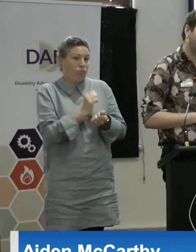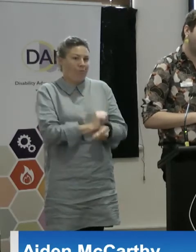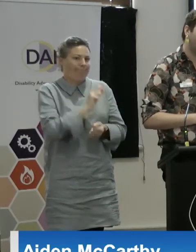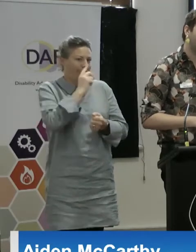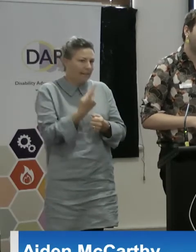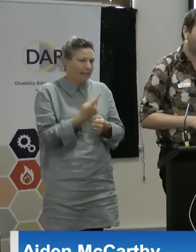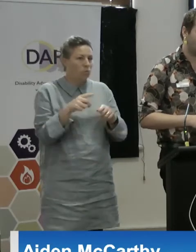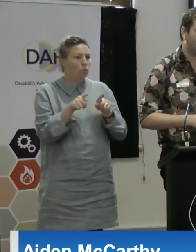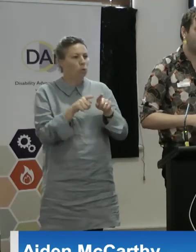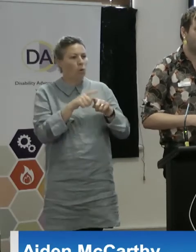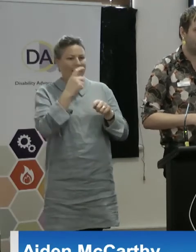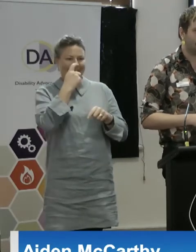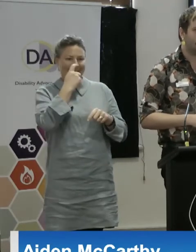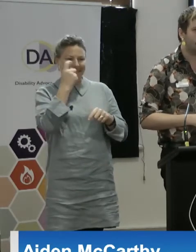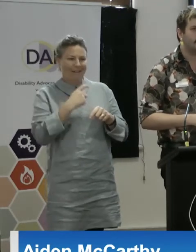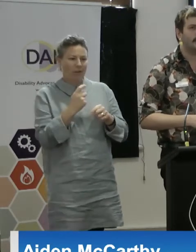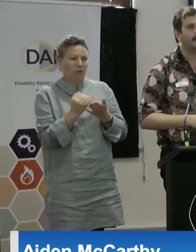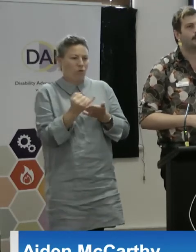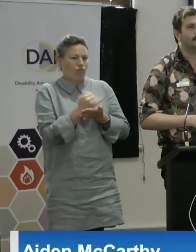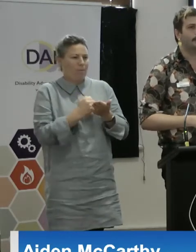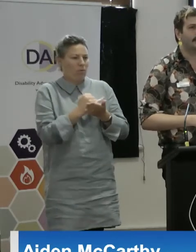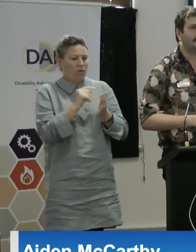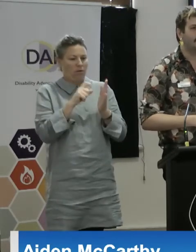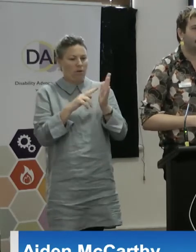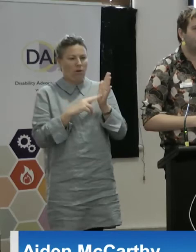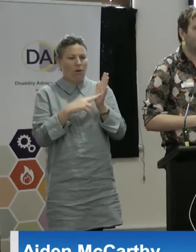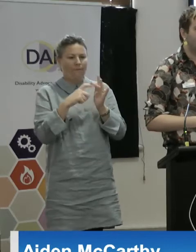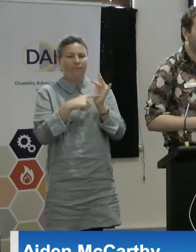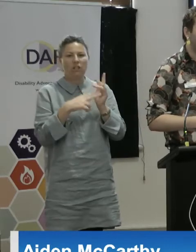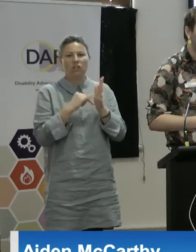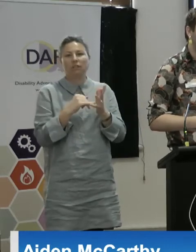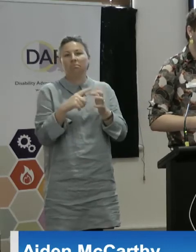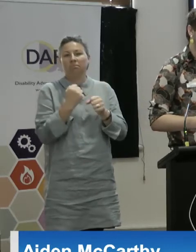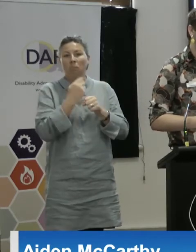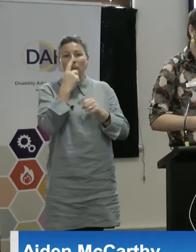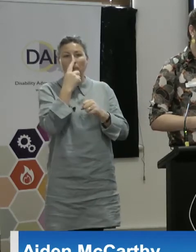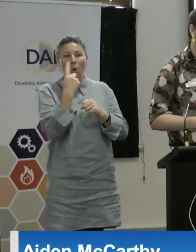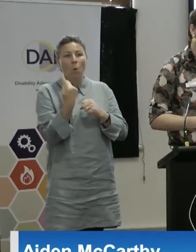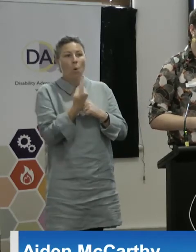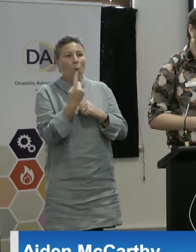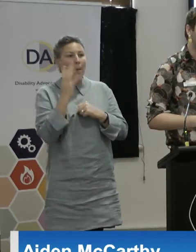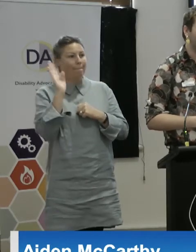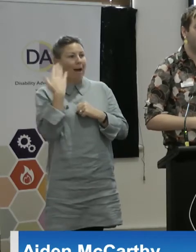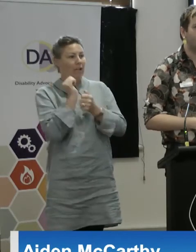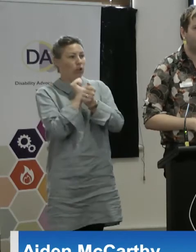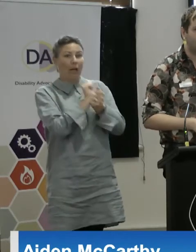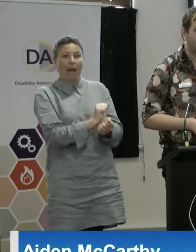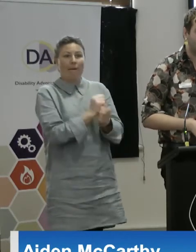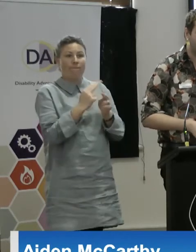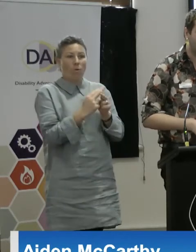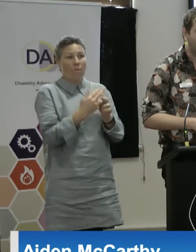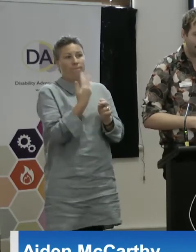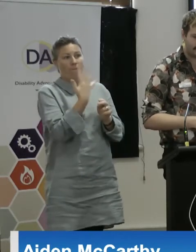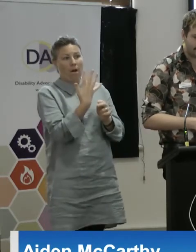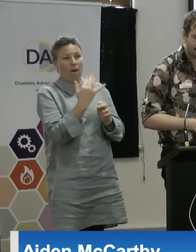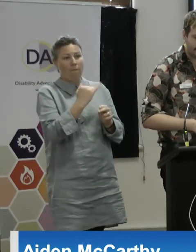what the scheme calls serious criminal convictions, so people who have been sentenced to a term of imprisonment for 5 or more years